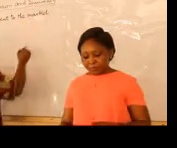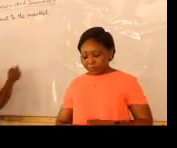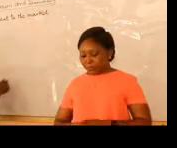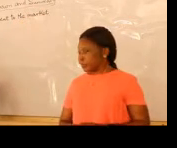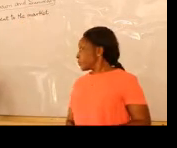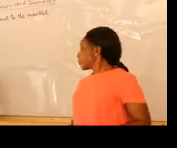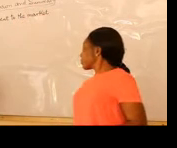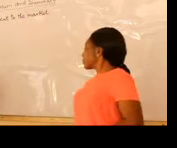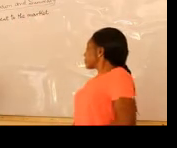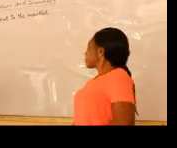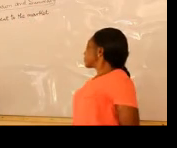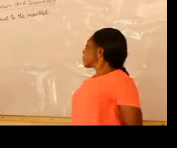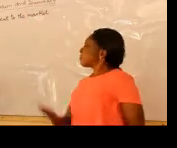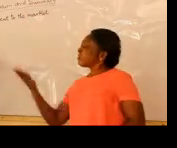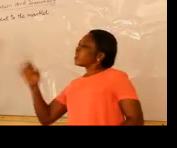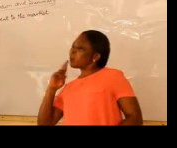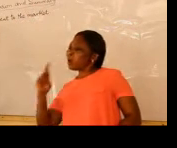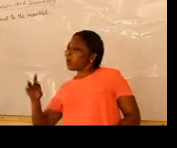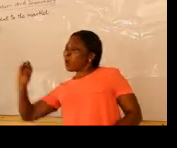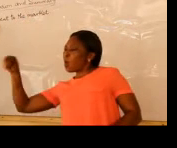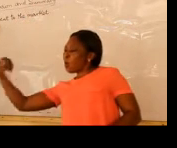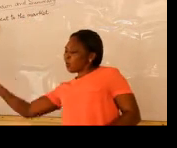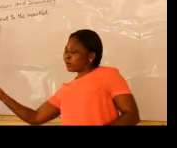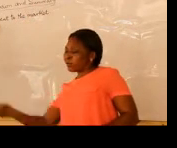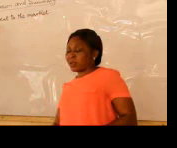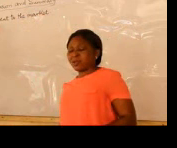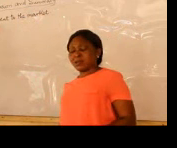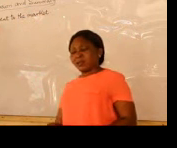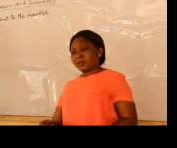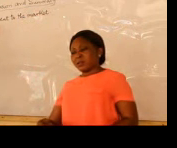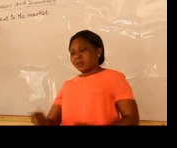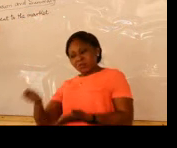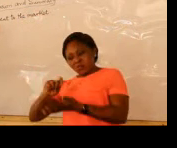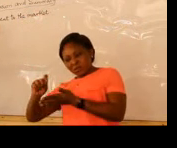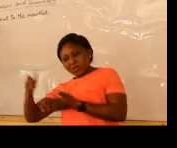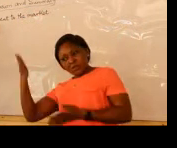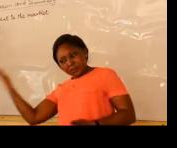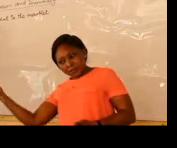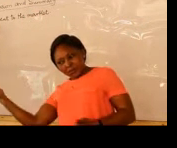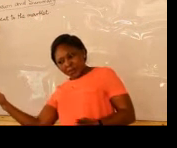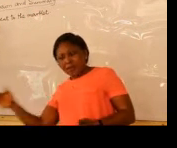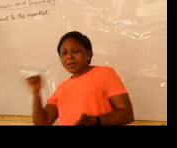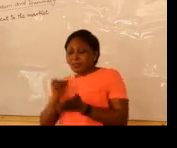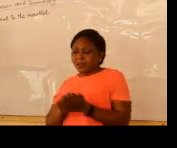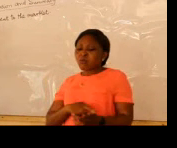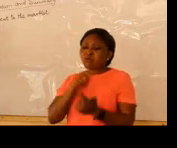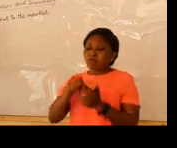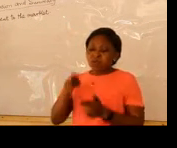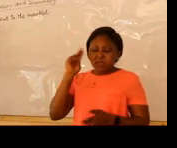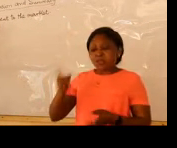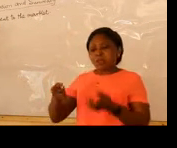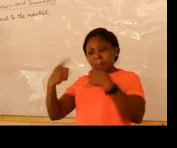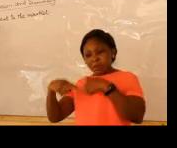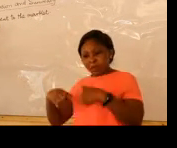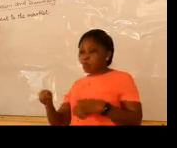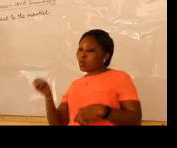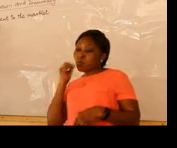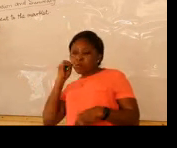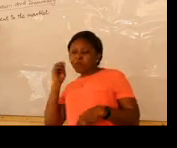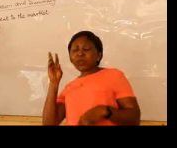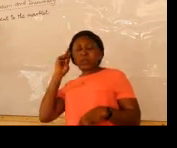You see, there are other details. When he came home, he didn't meet any person. But summary does not ask you